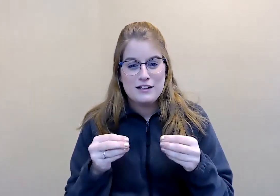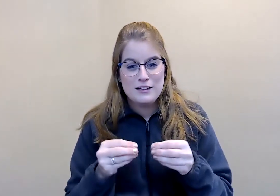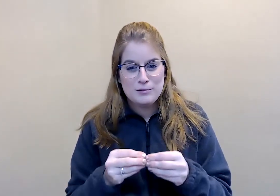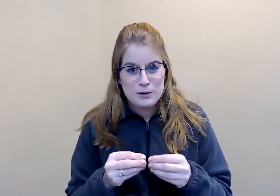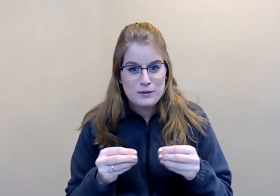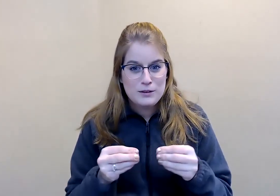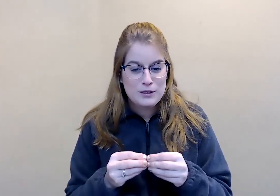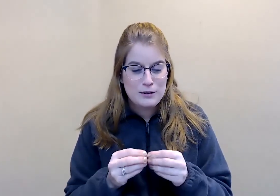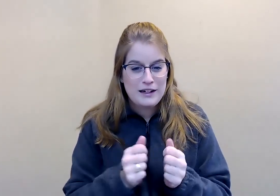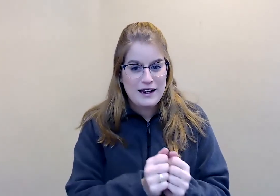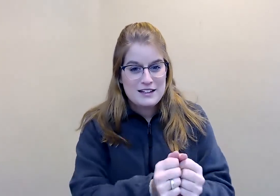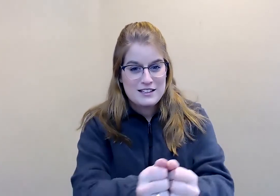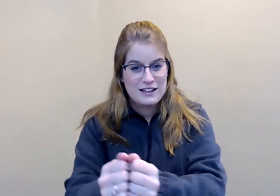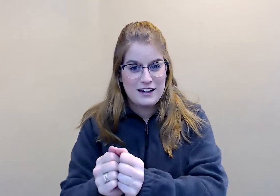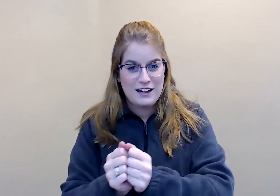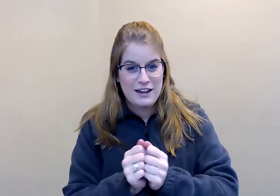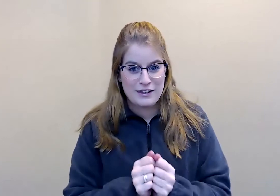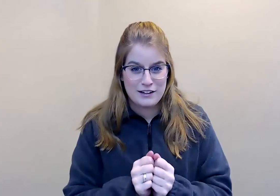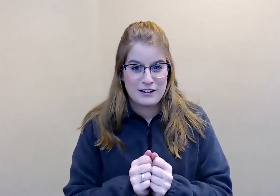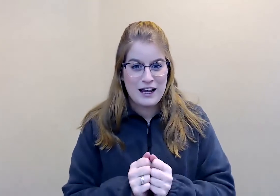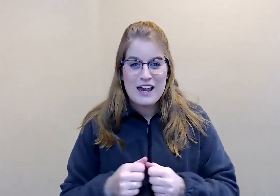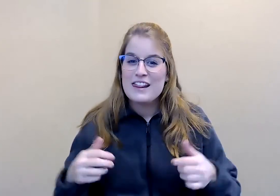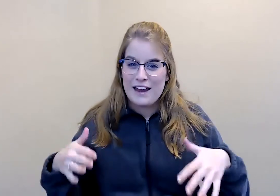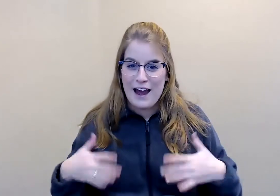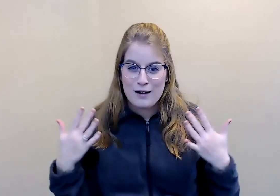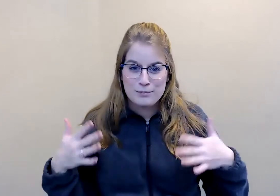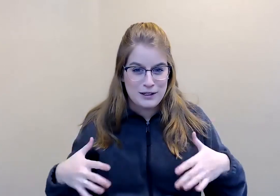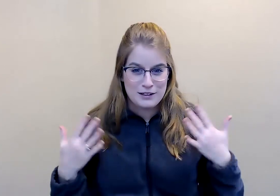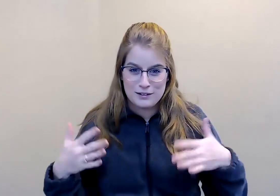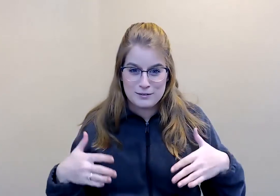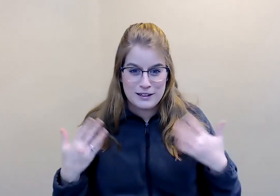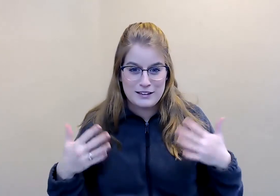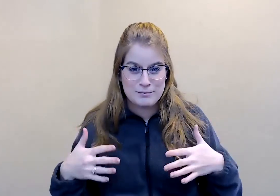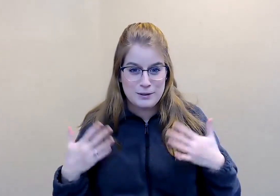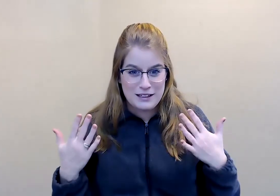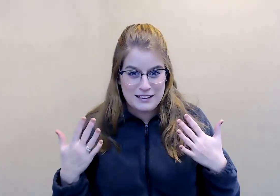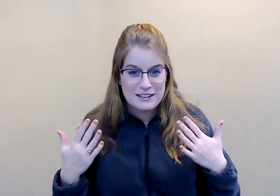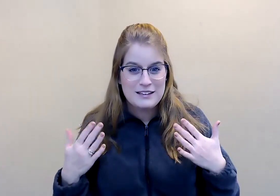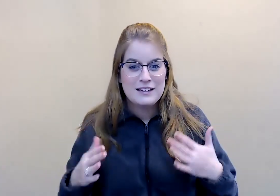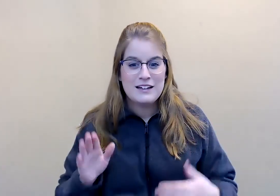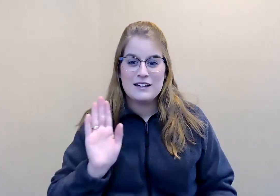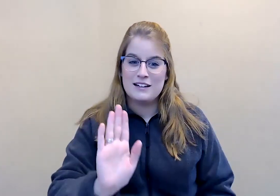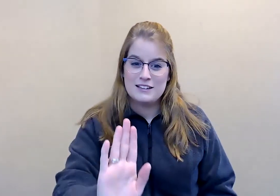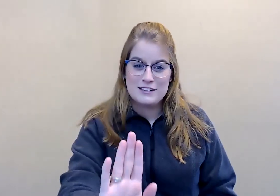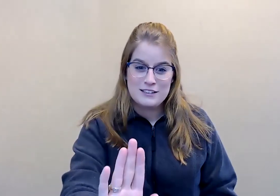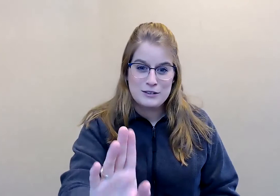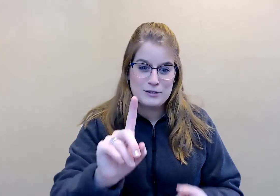the more we get together, the happier we'll be. 'Cause